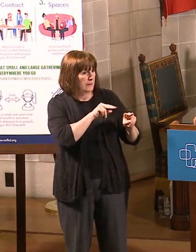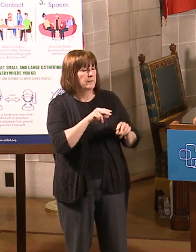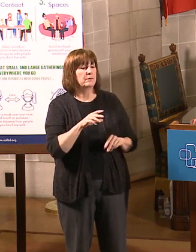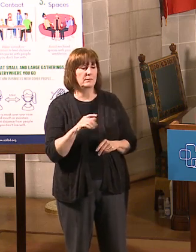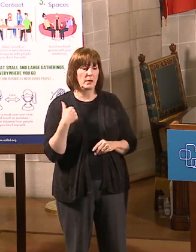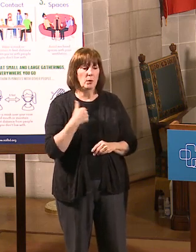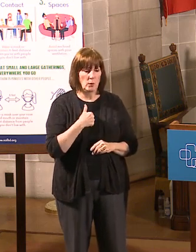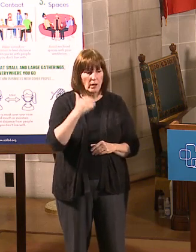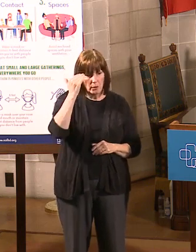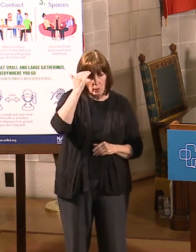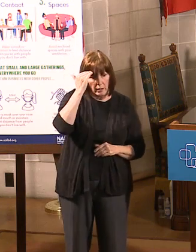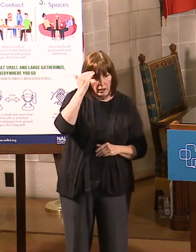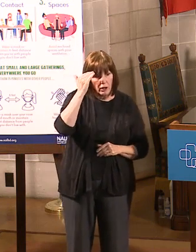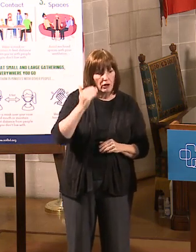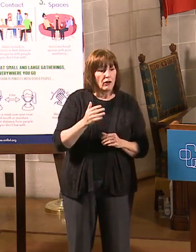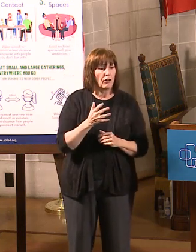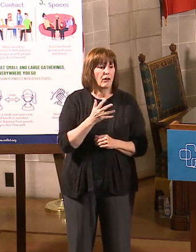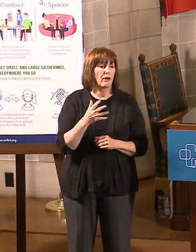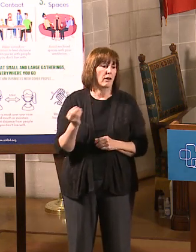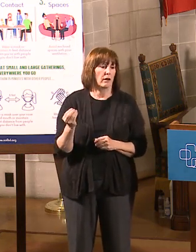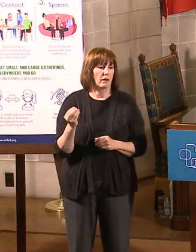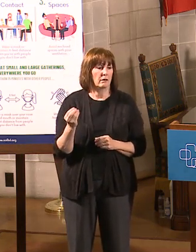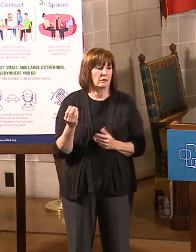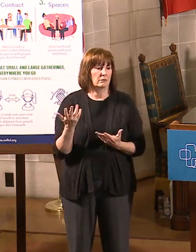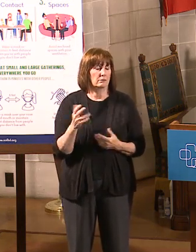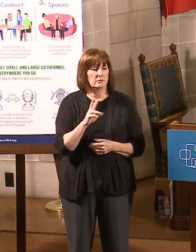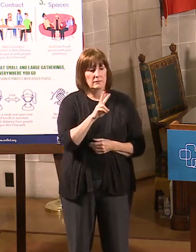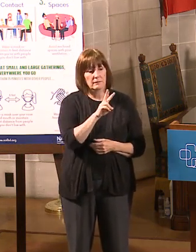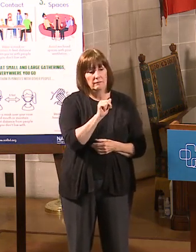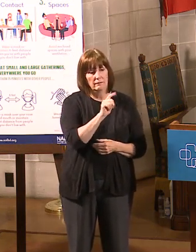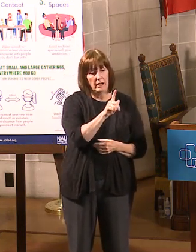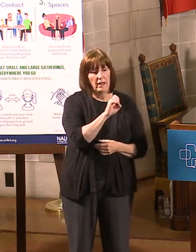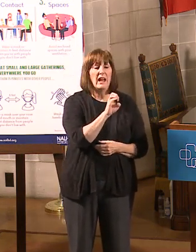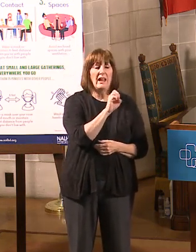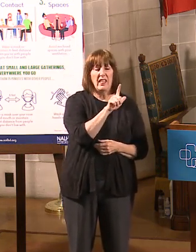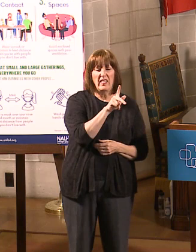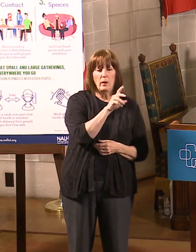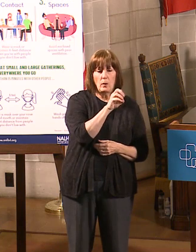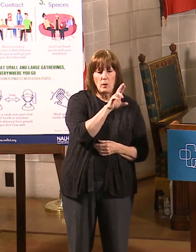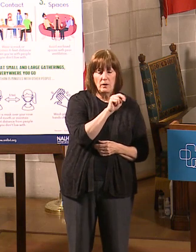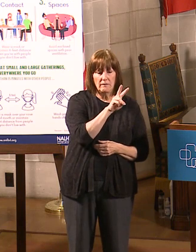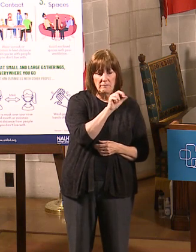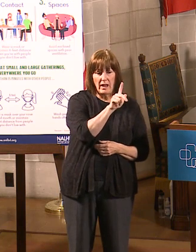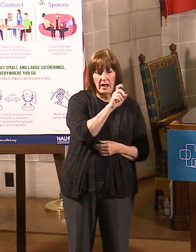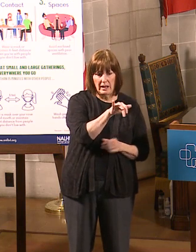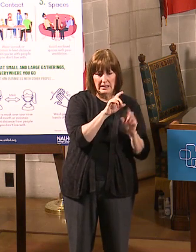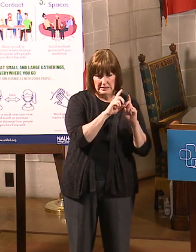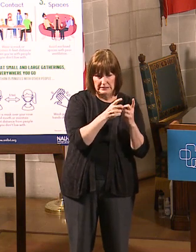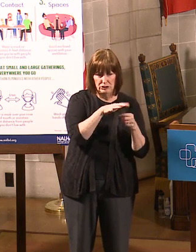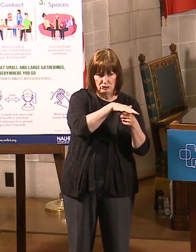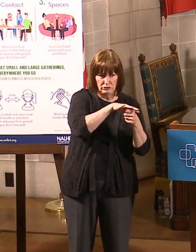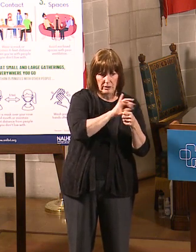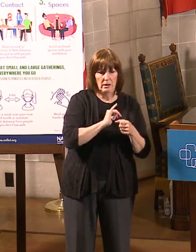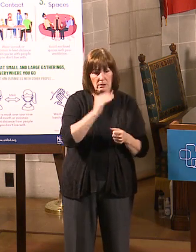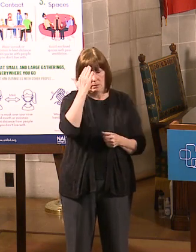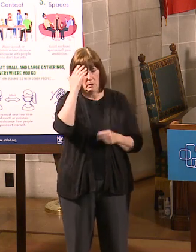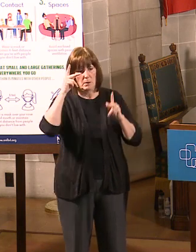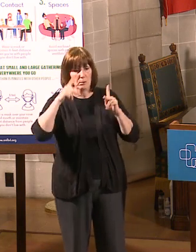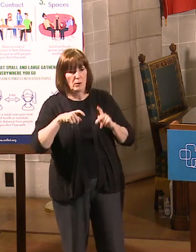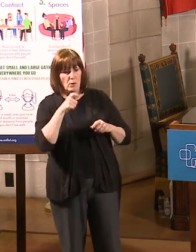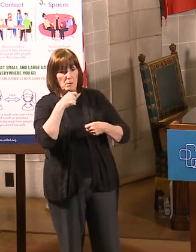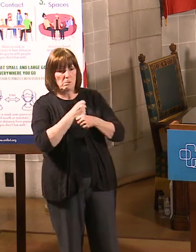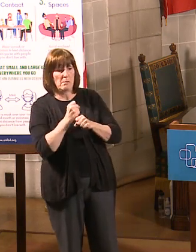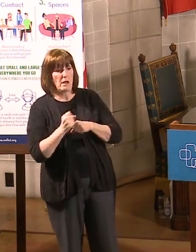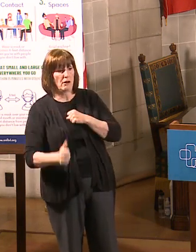for example, in the Logan Valley, Elkhorn Logan Valley District, I know that the person who made the threats is